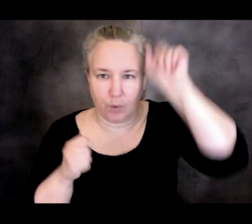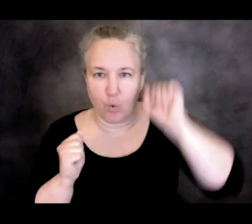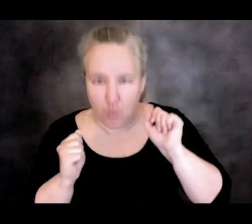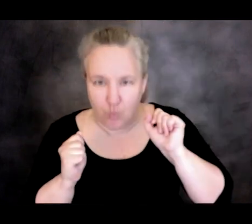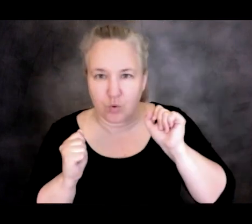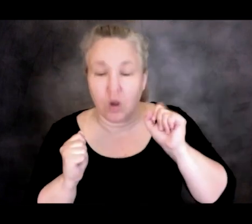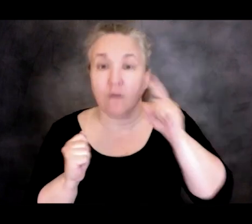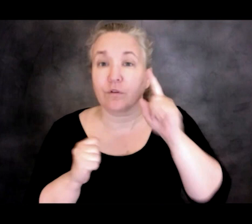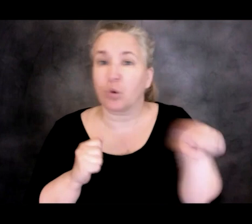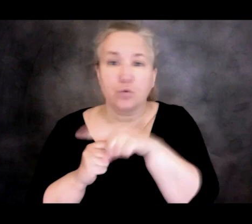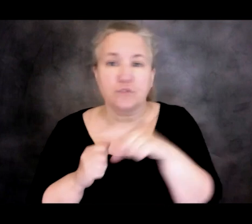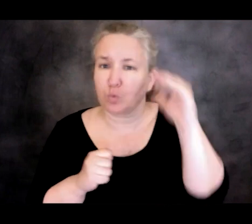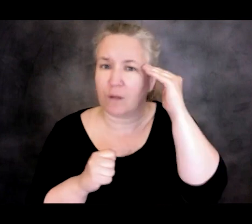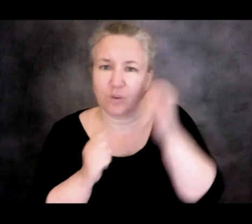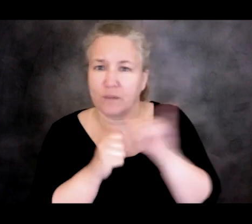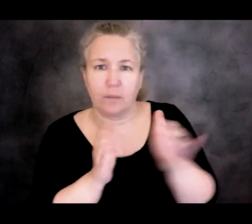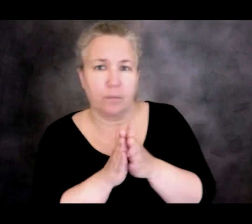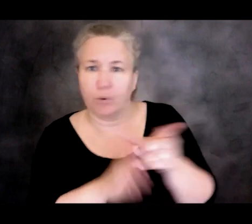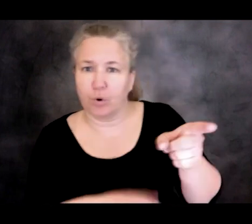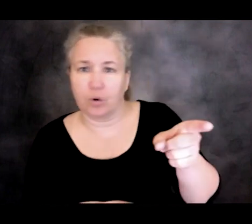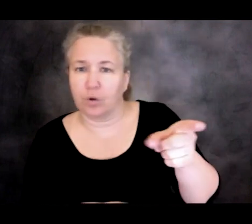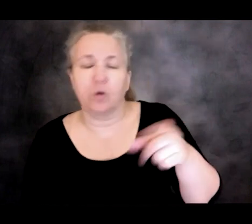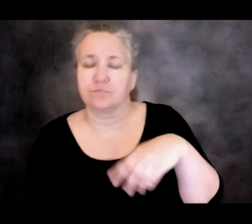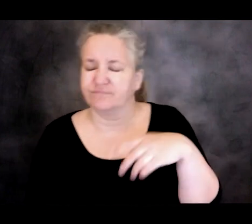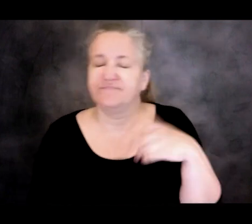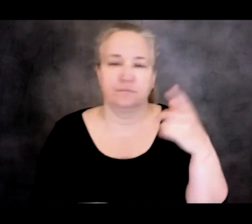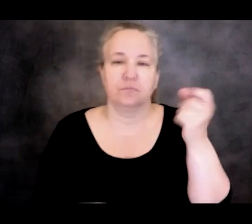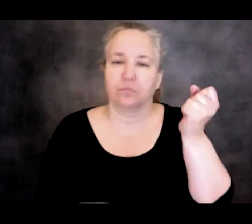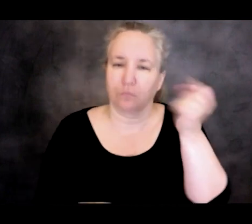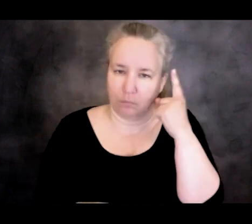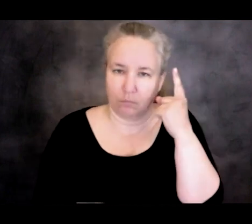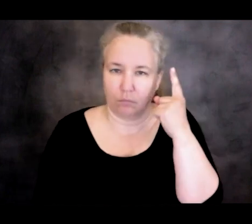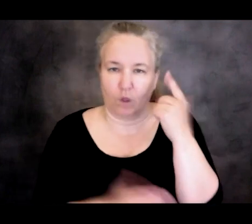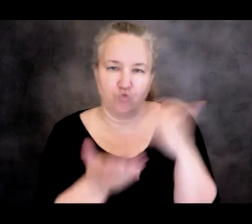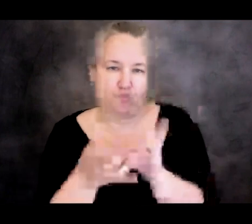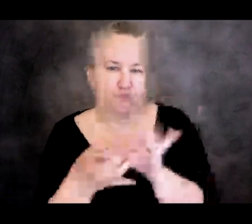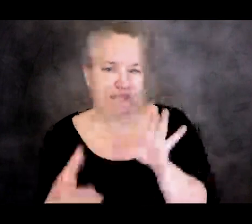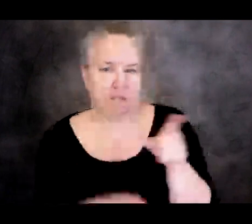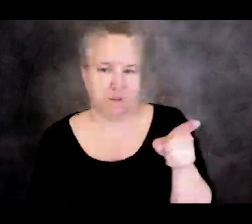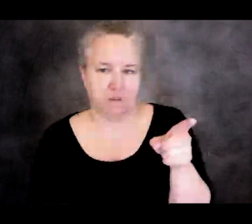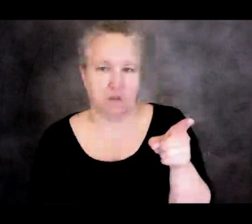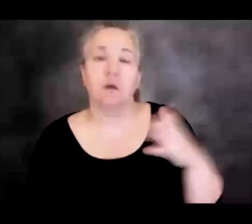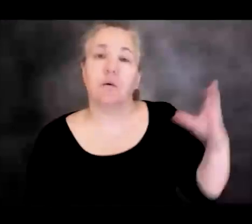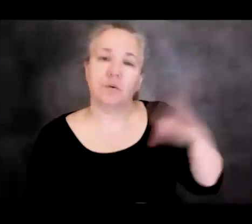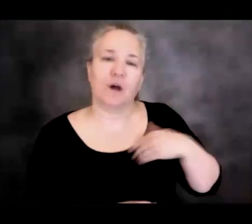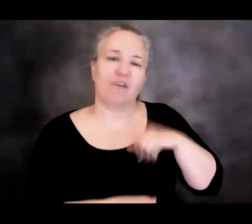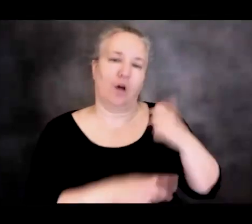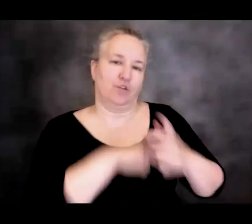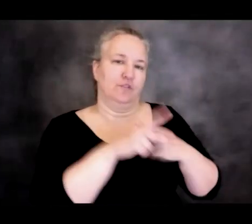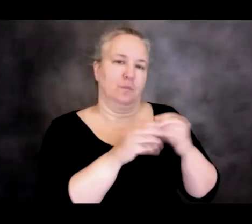are unfamiliar with this work, the book is a re-release of a shorter and edited version that was